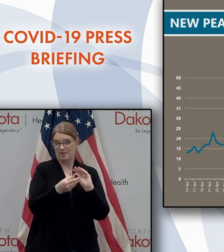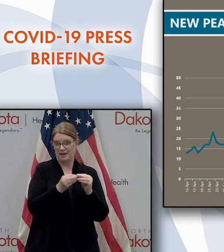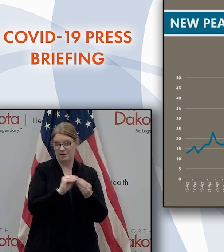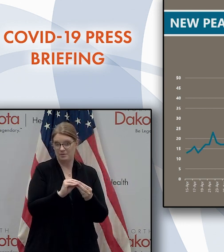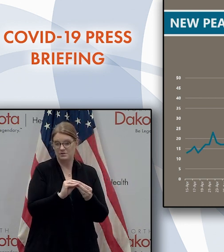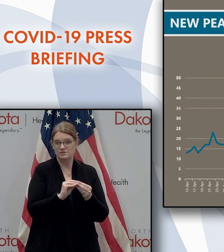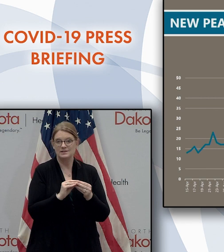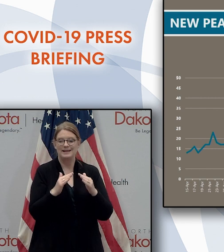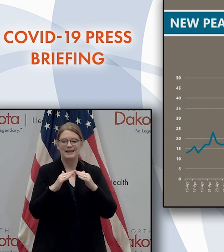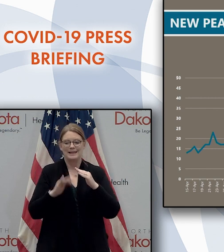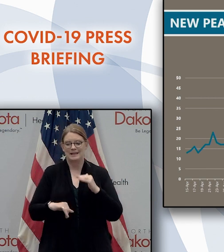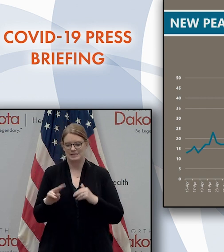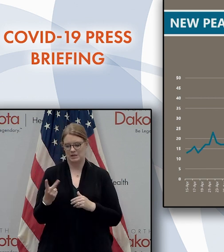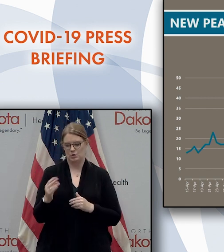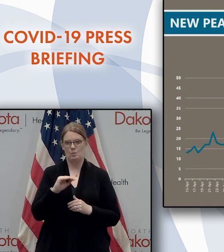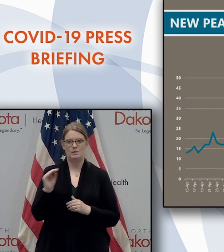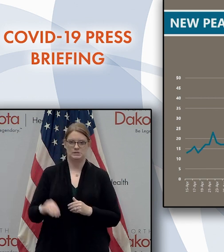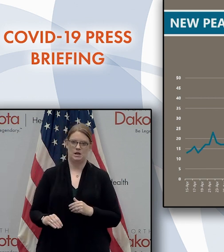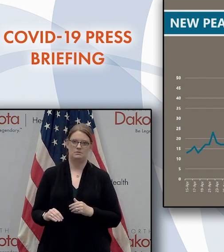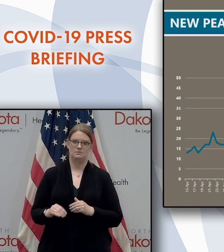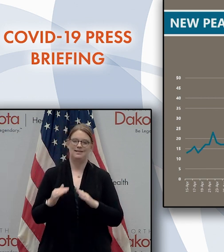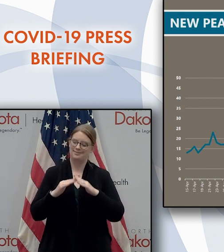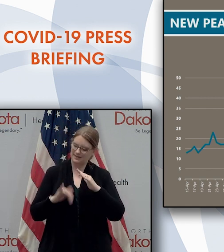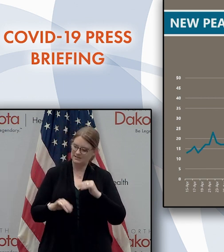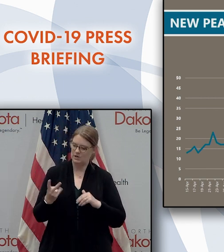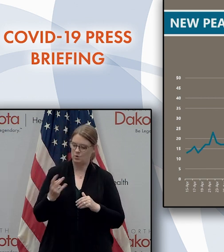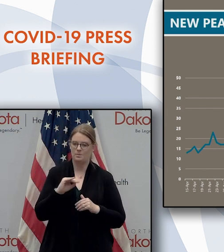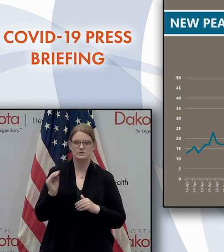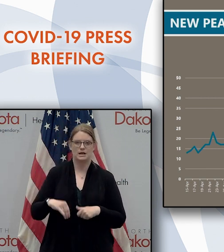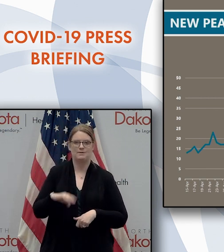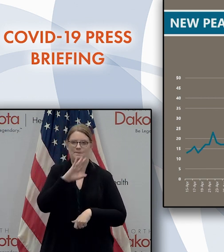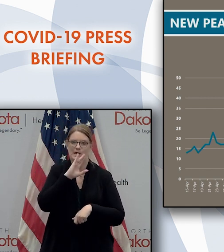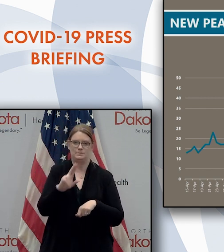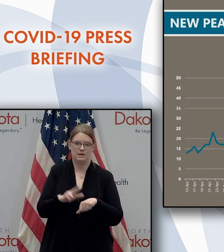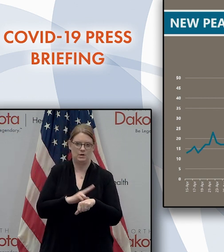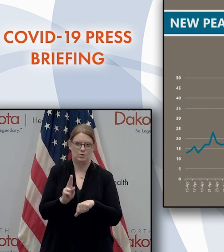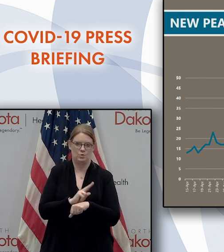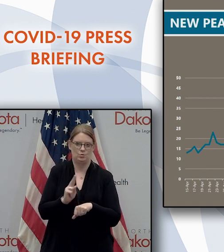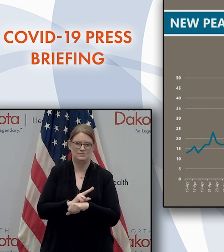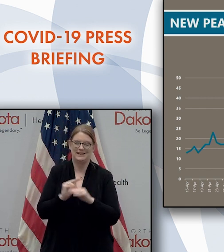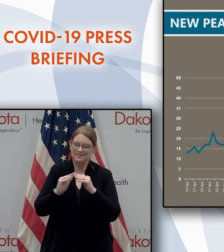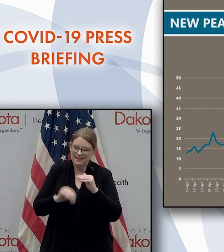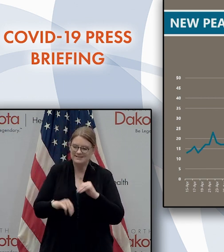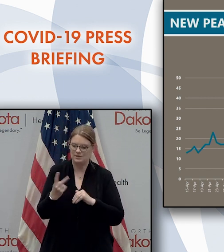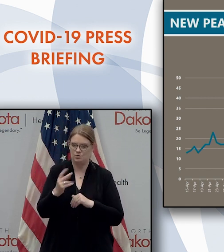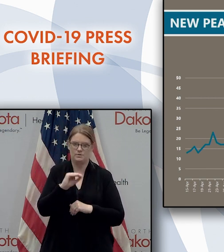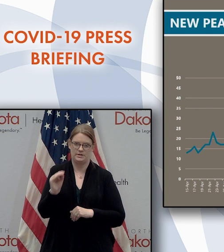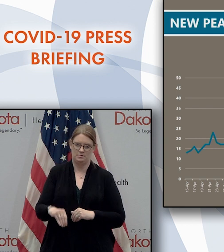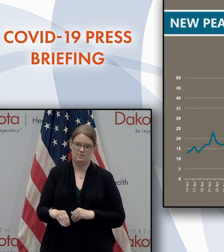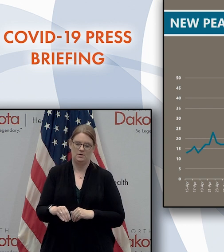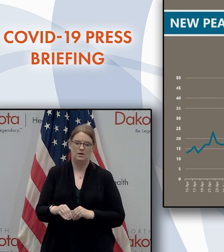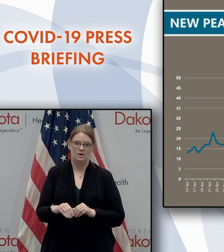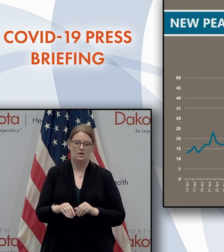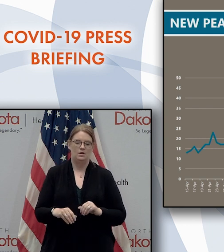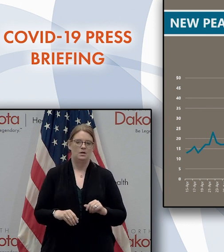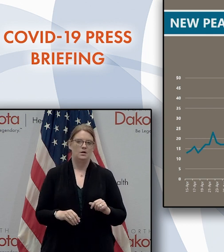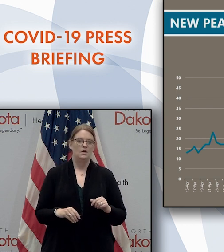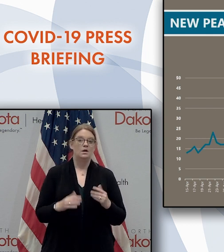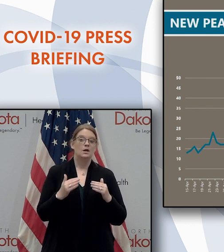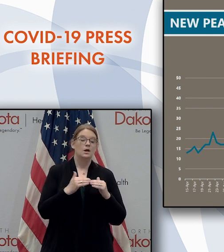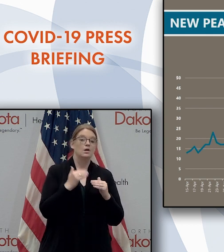but less than 2% of our inpatient hospital beds in the state are occupied by COVID-19, and